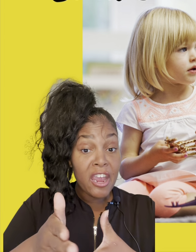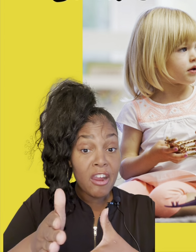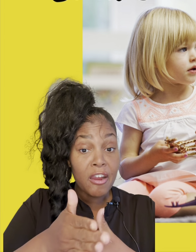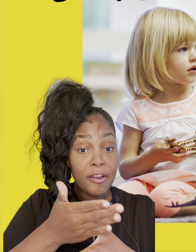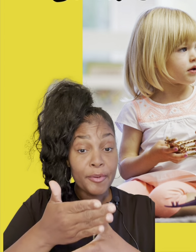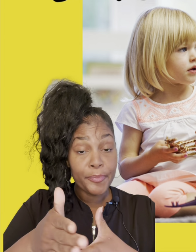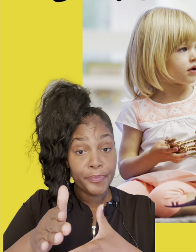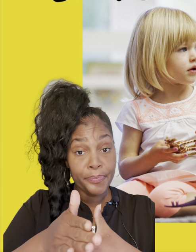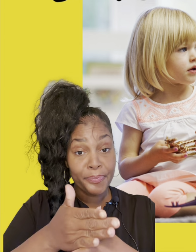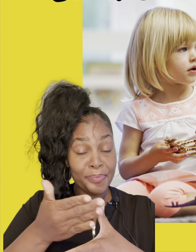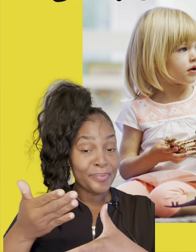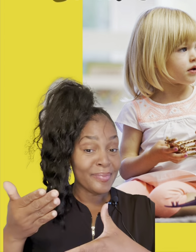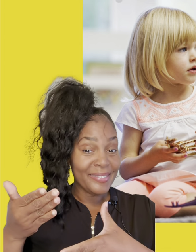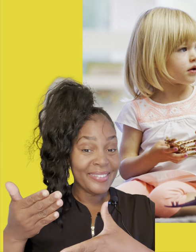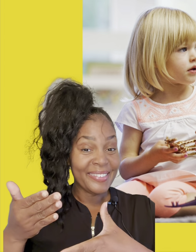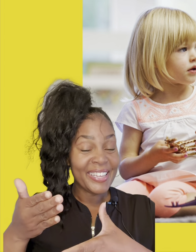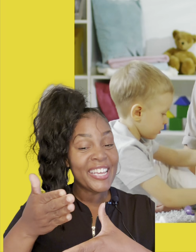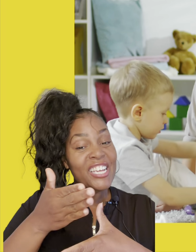Share.